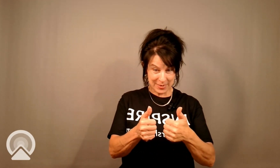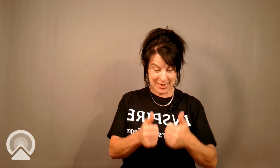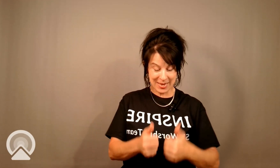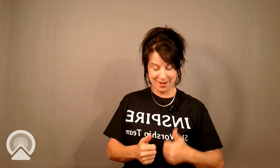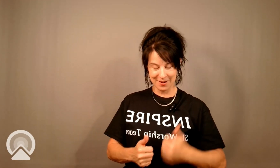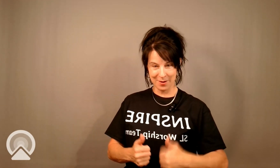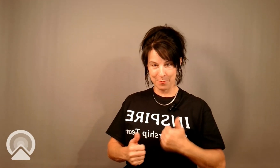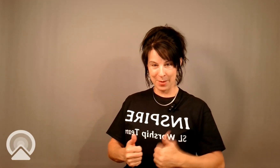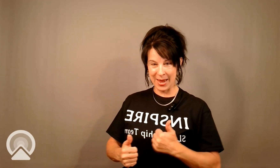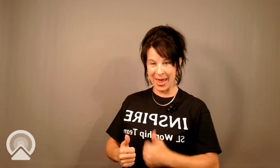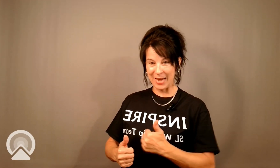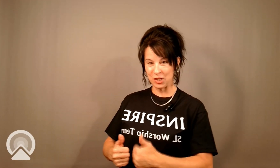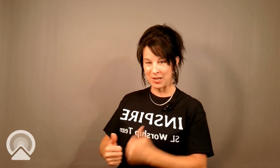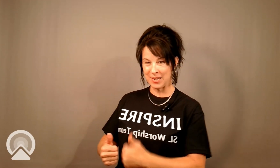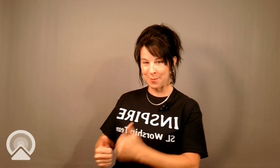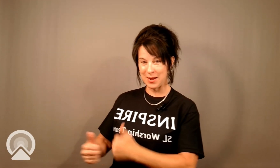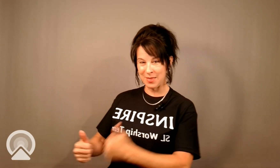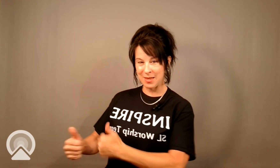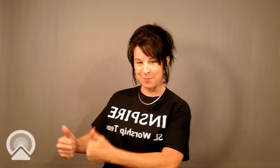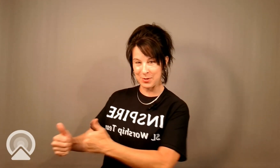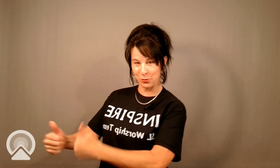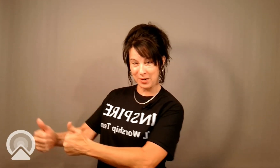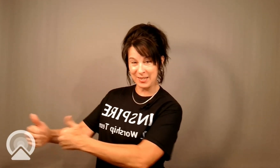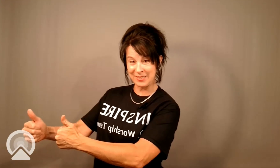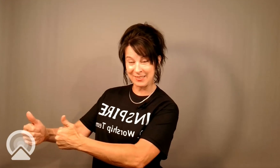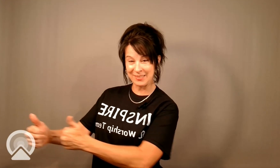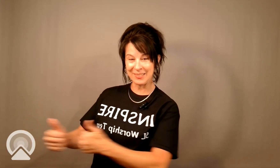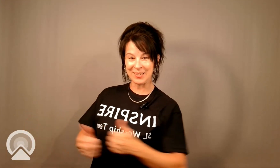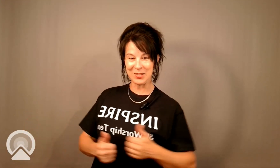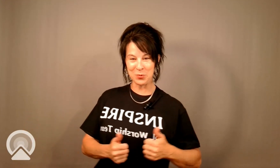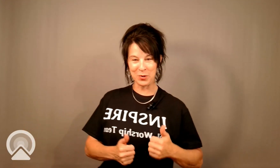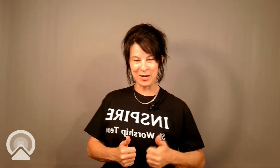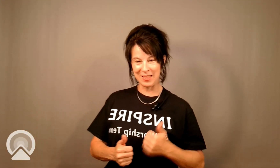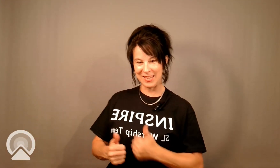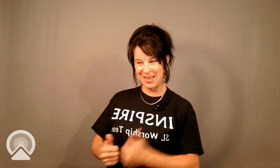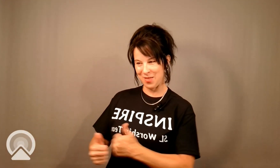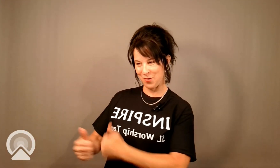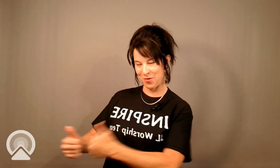again. My action dominant thumb is running toward the other thumb.